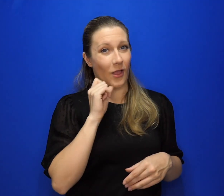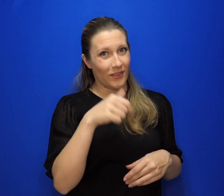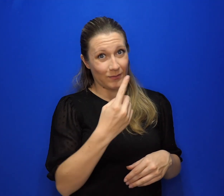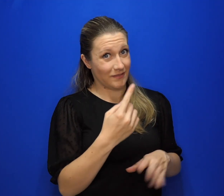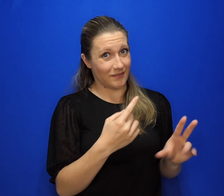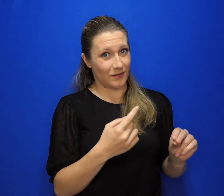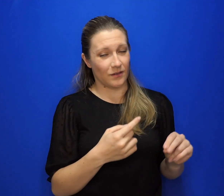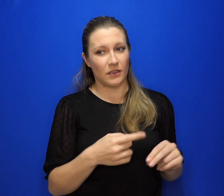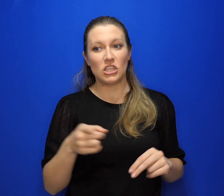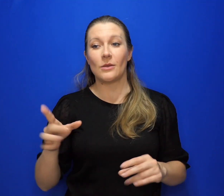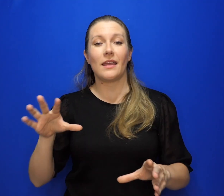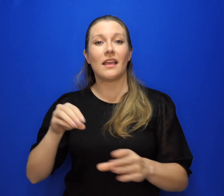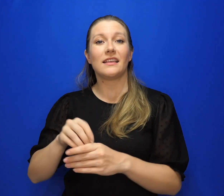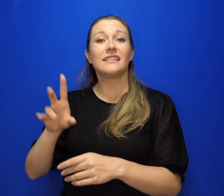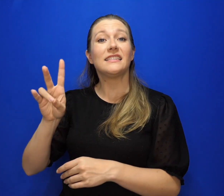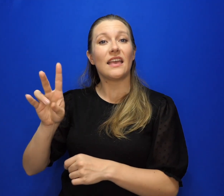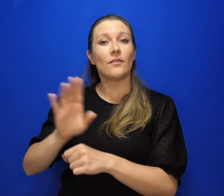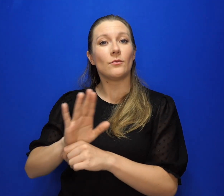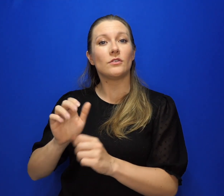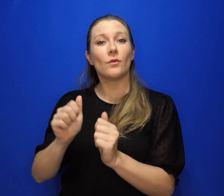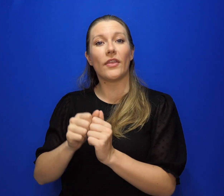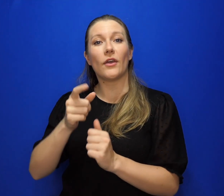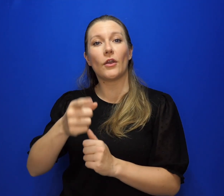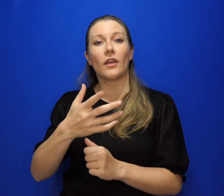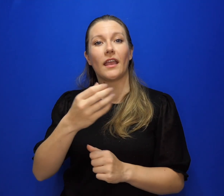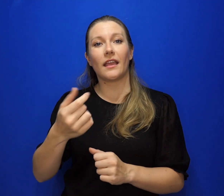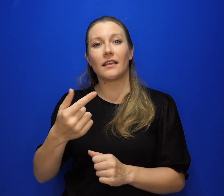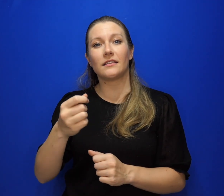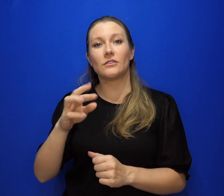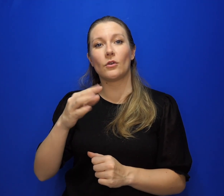her and George Clooney are almost dating. So